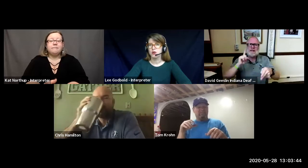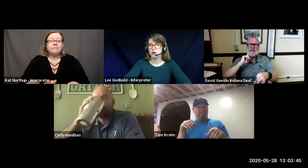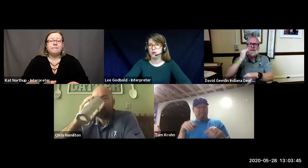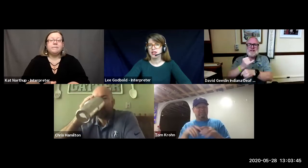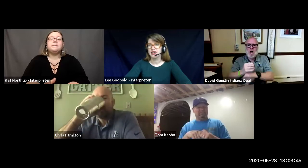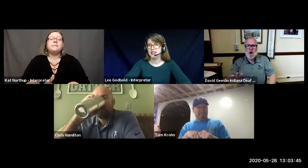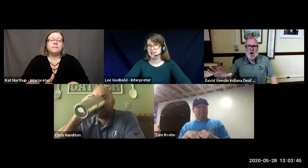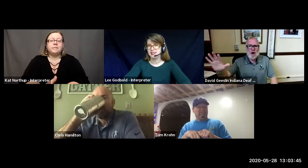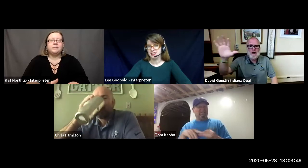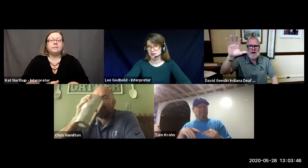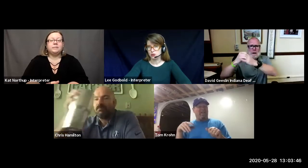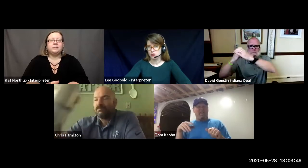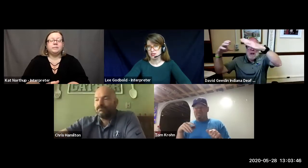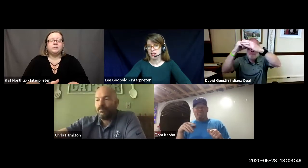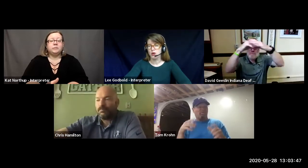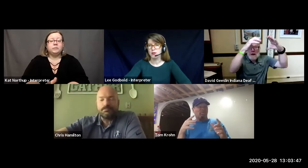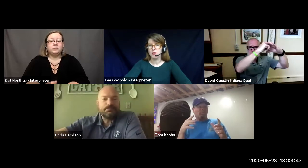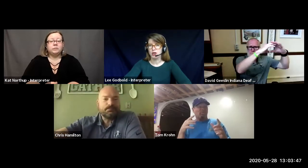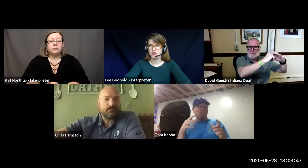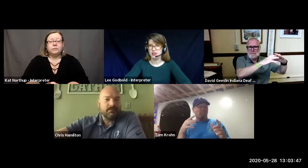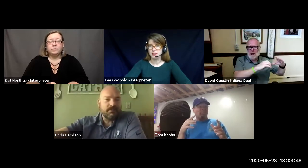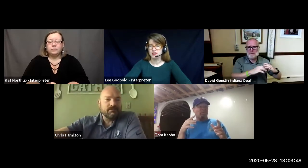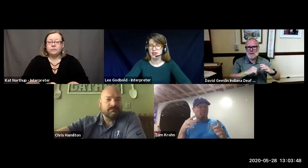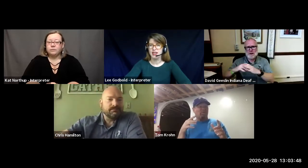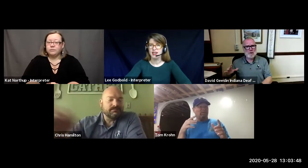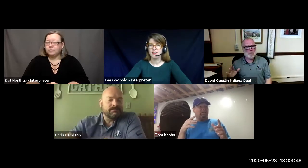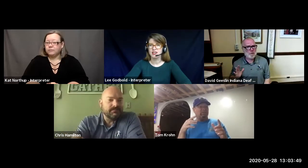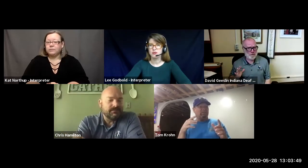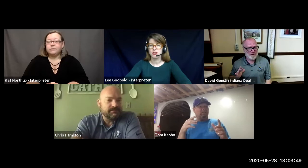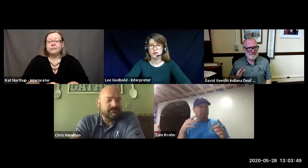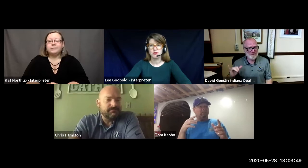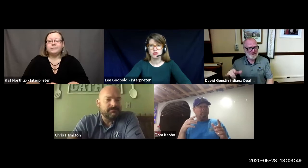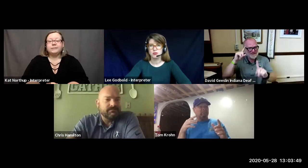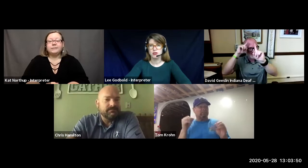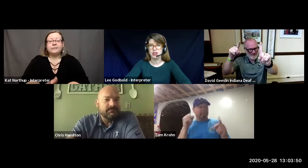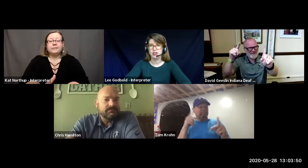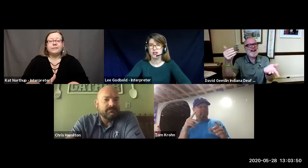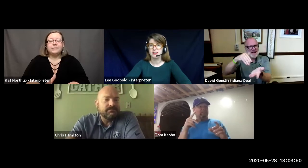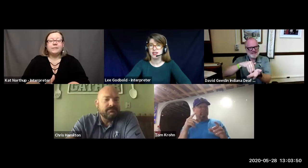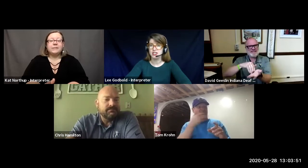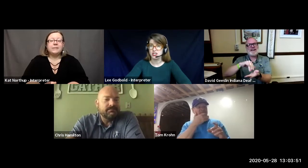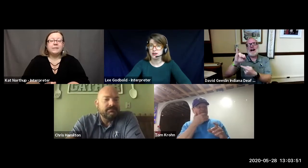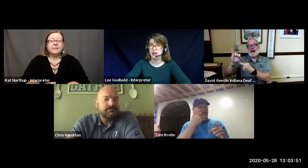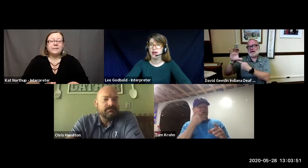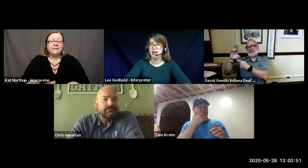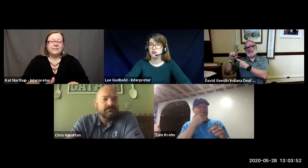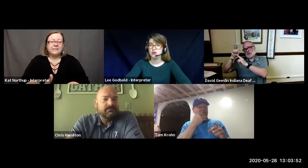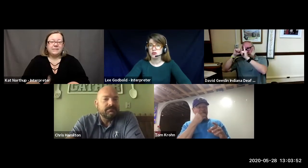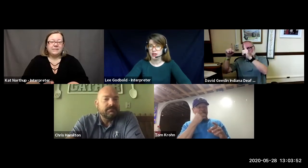are playing against these deaf schools, and they want to be a part of it. And athletics programs are exploding across the nation as a result of